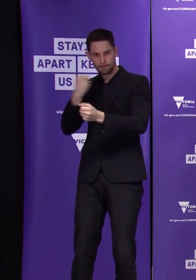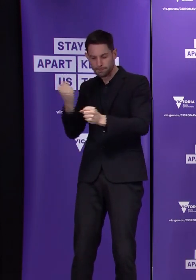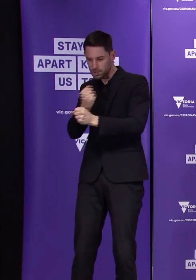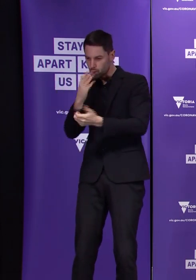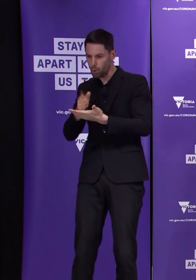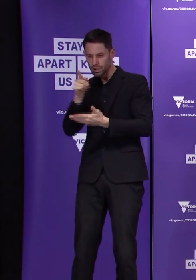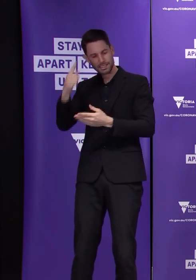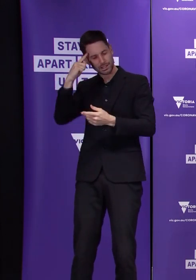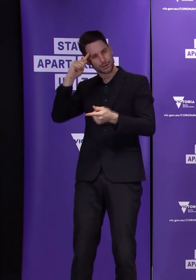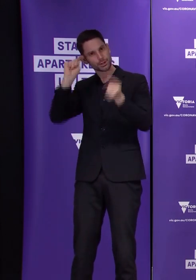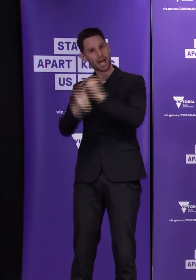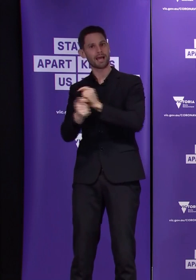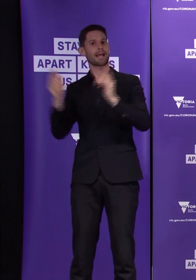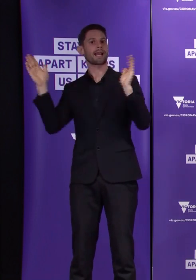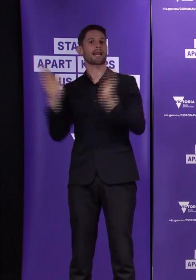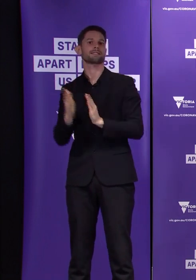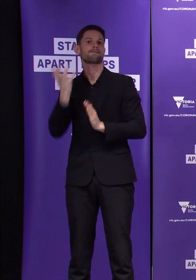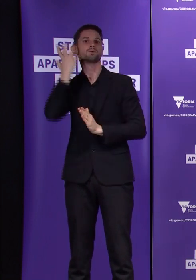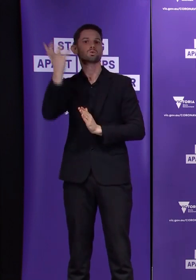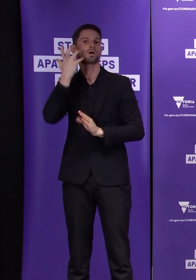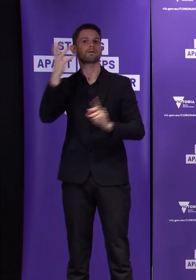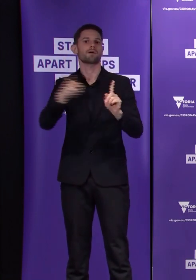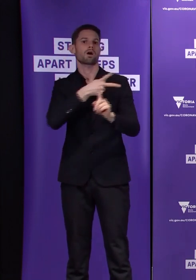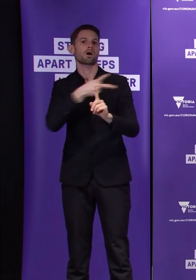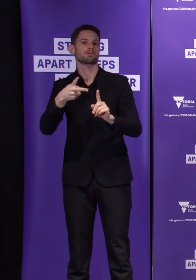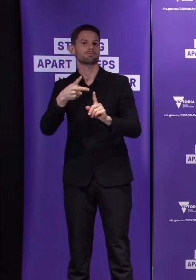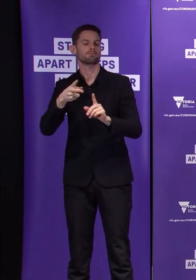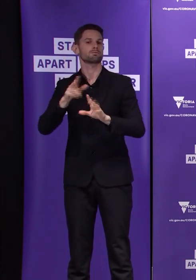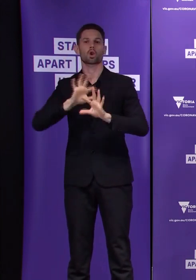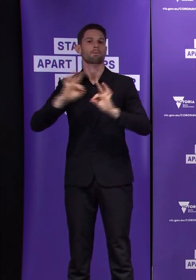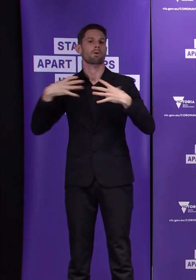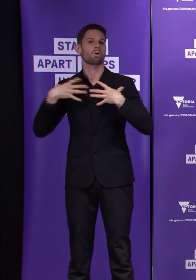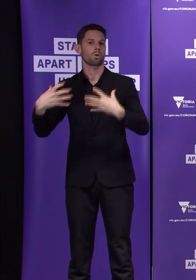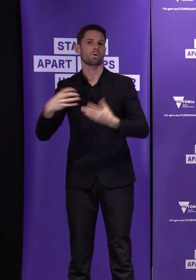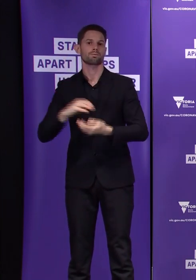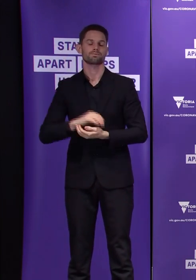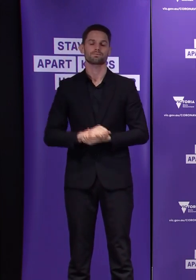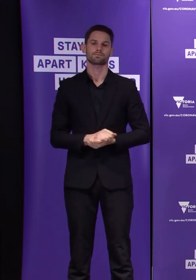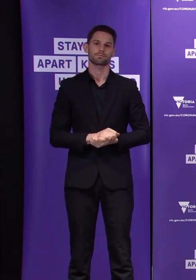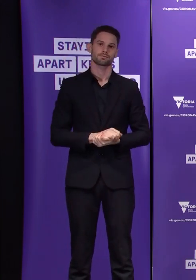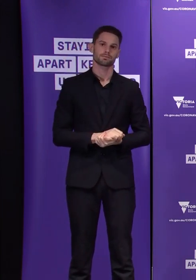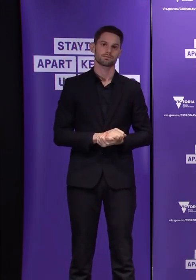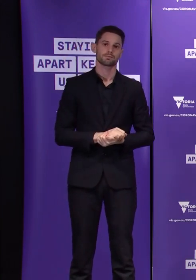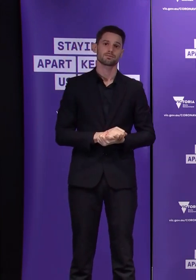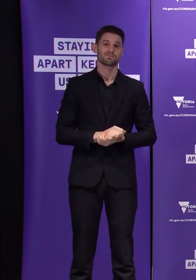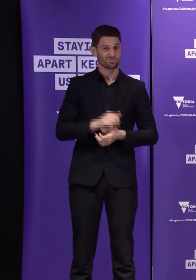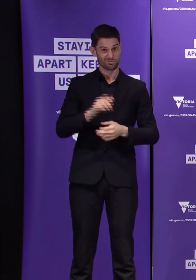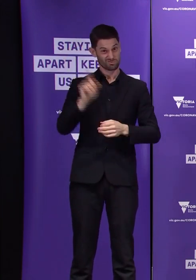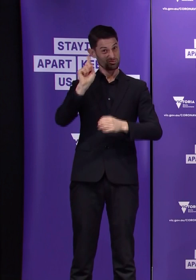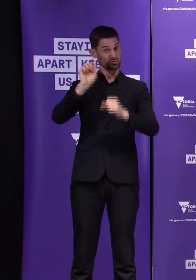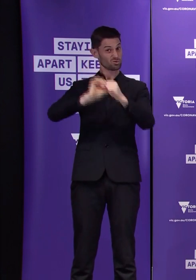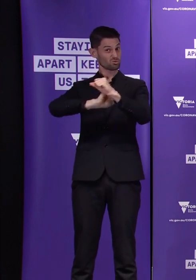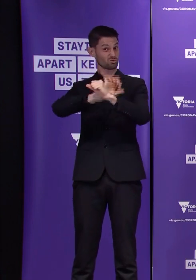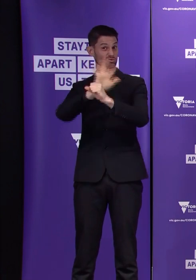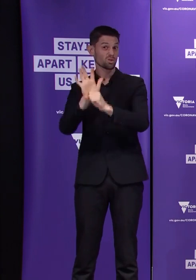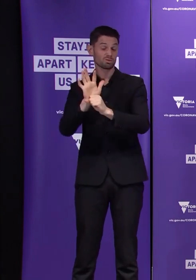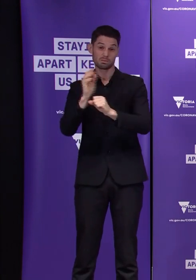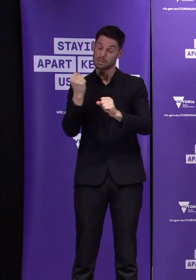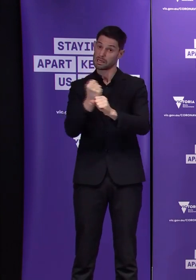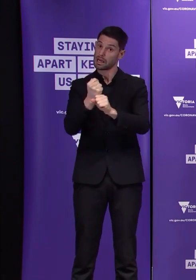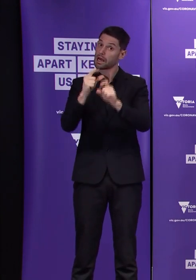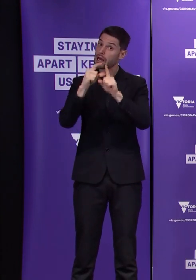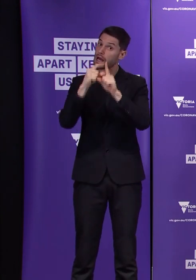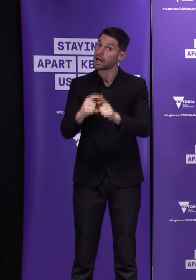safe. We also know, and I've touched on this, that the coronavirus pandemic has created some challenges for the